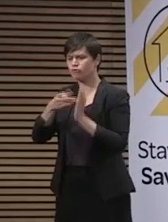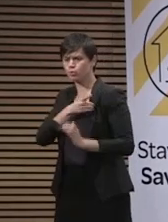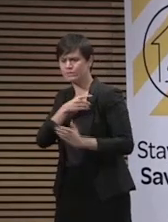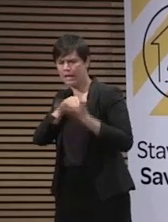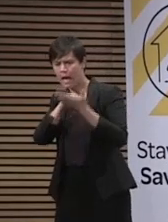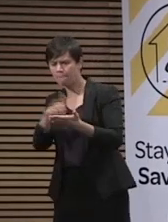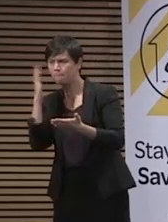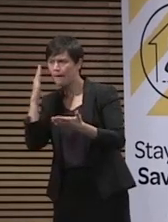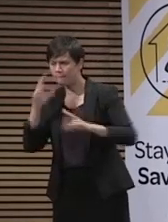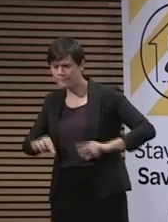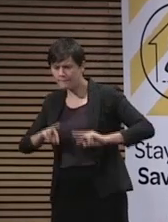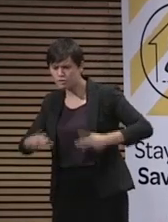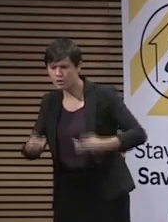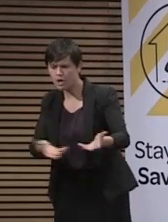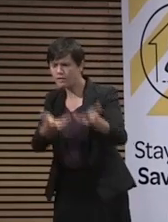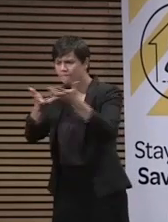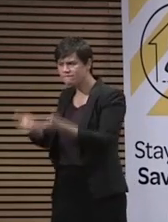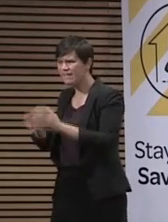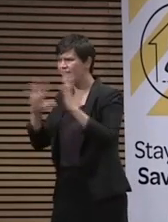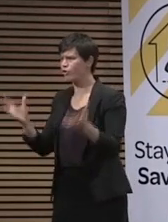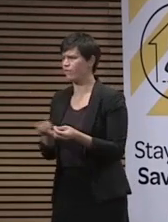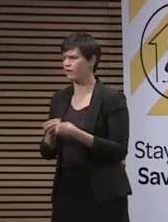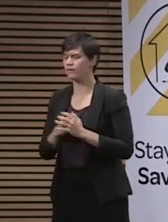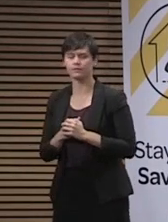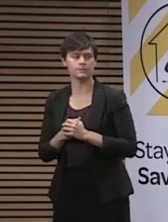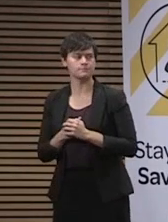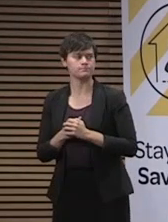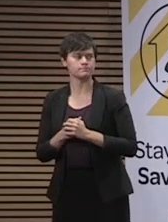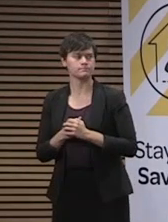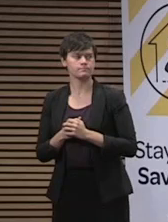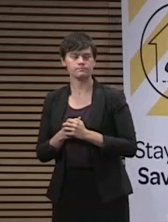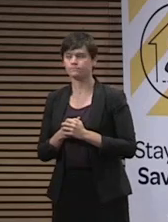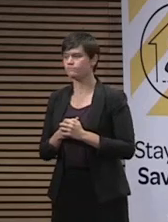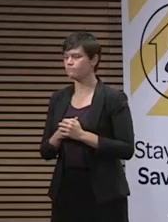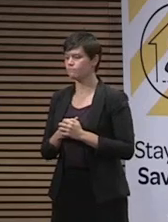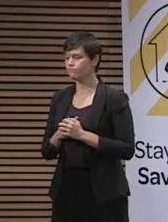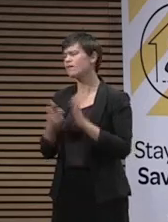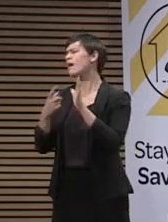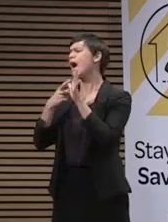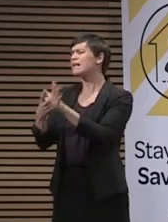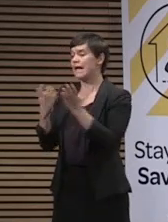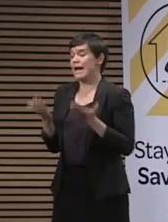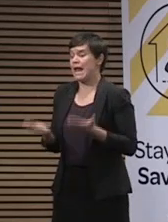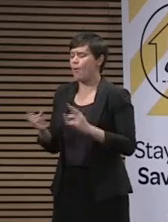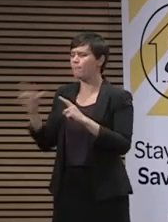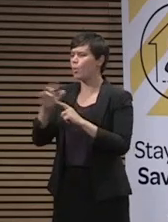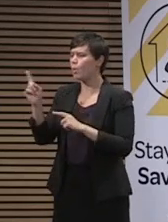think the important thing here is making sure that the needs of the person, of a new mother and baby, or indeed someone who may be